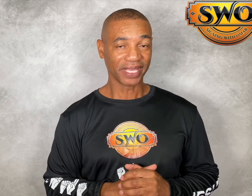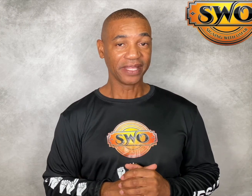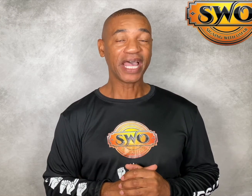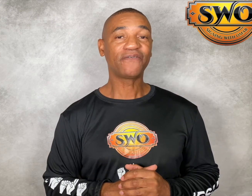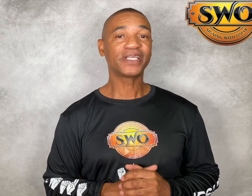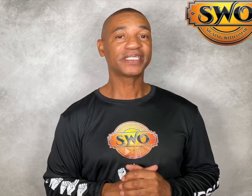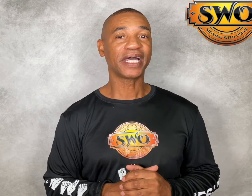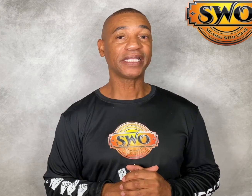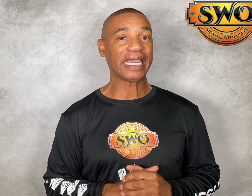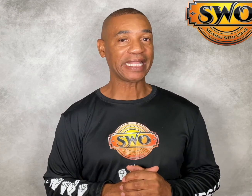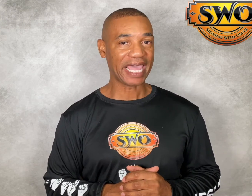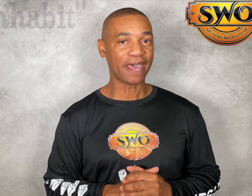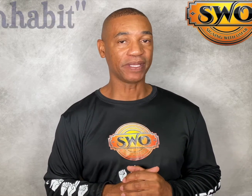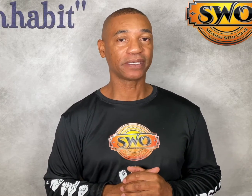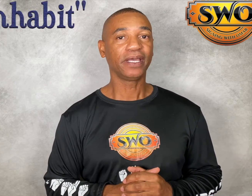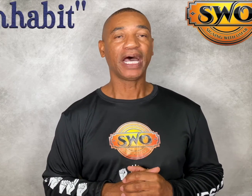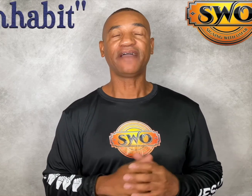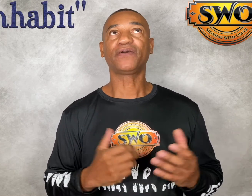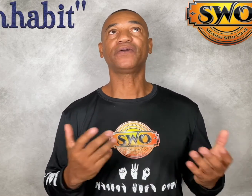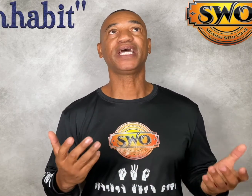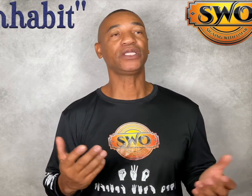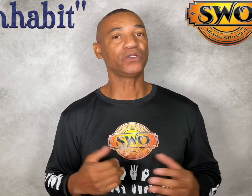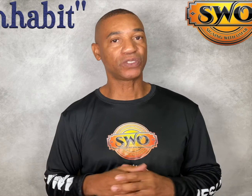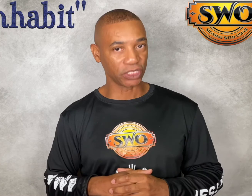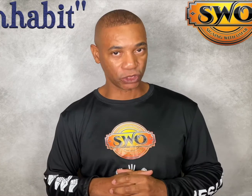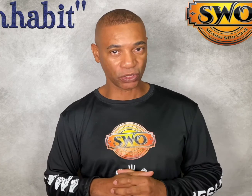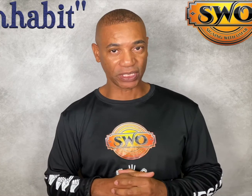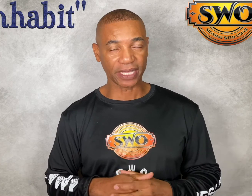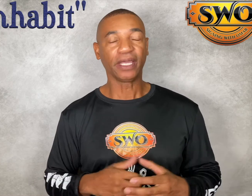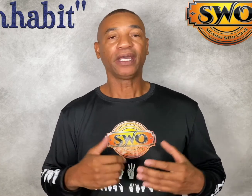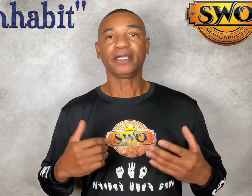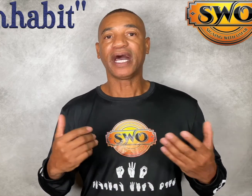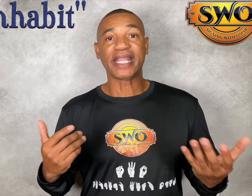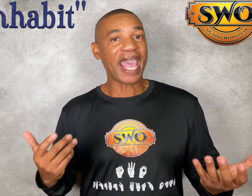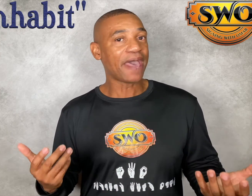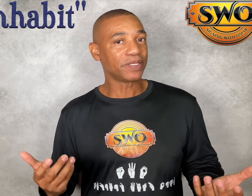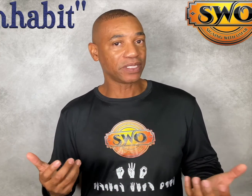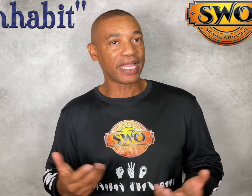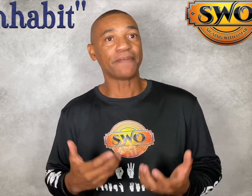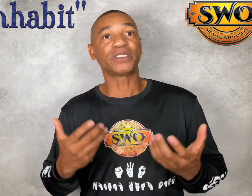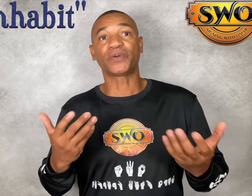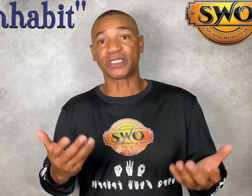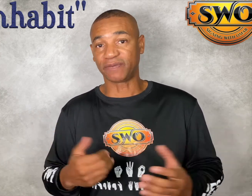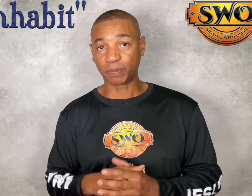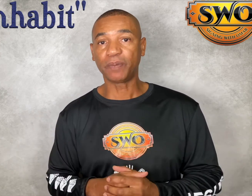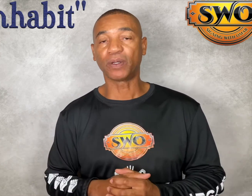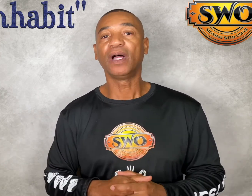Now for the sign inhabit. I've heard that used in church, like God inhabits the praise of his people.